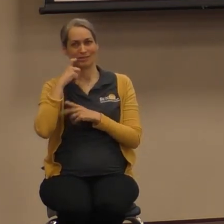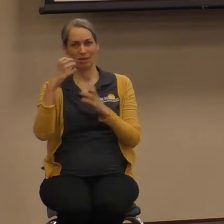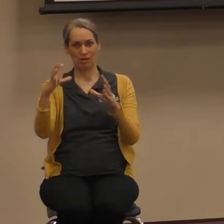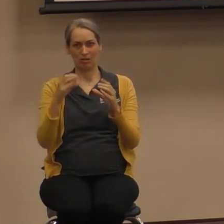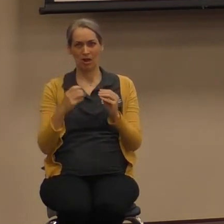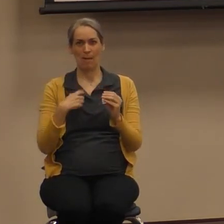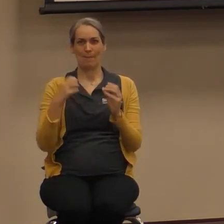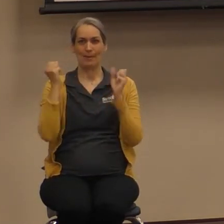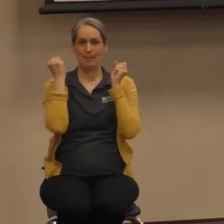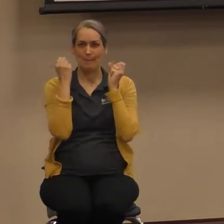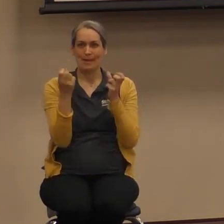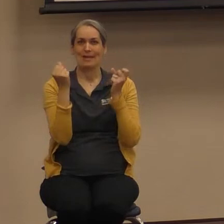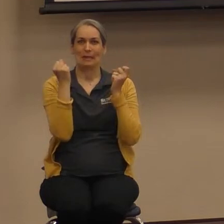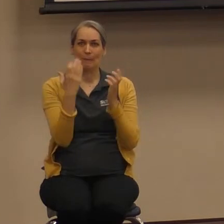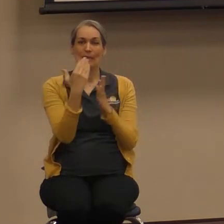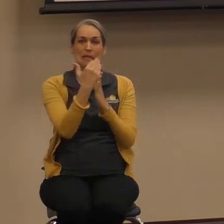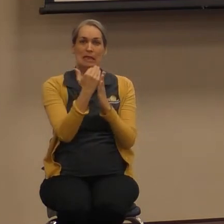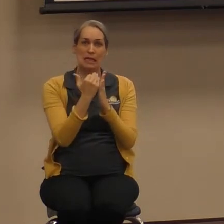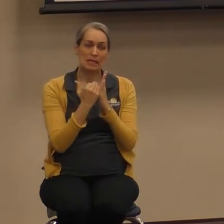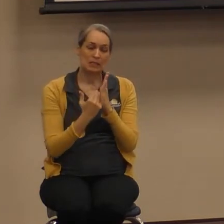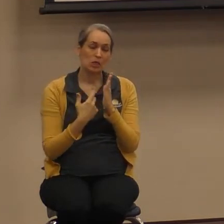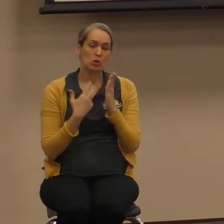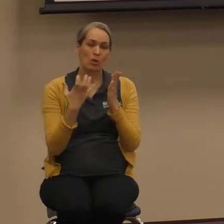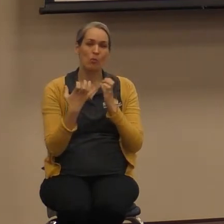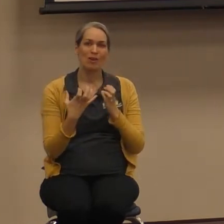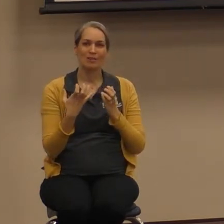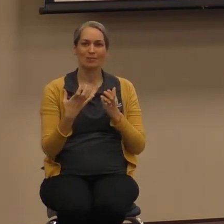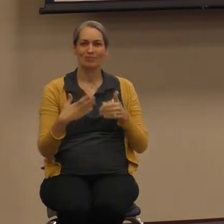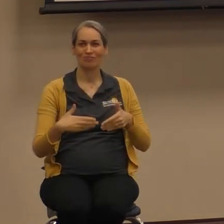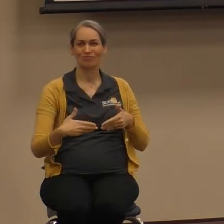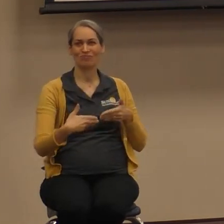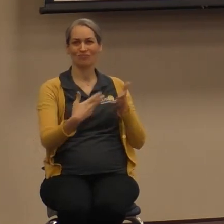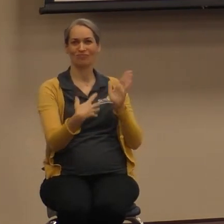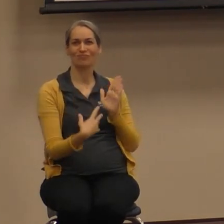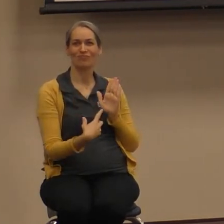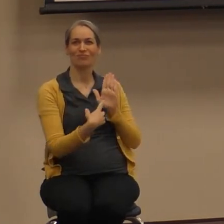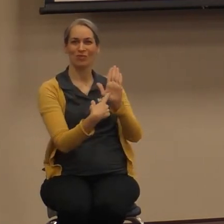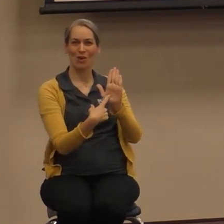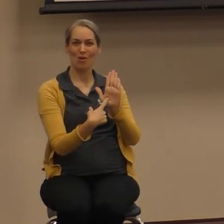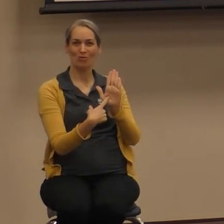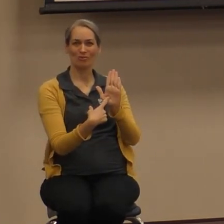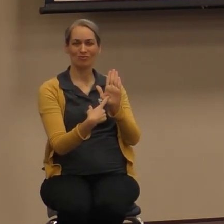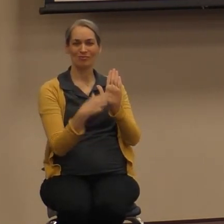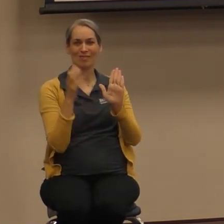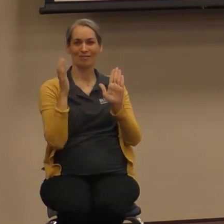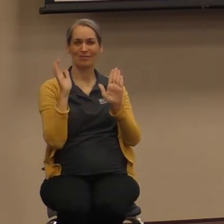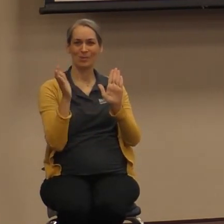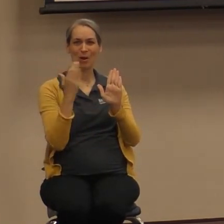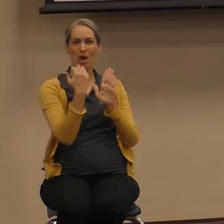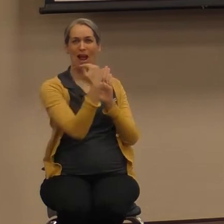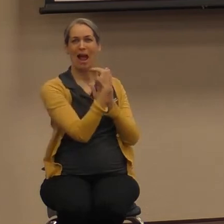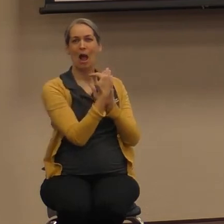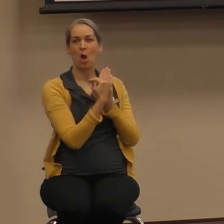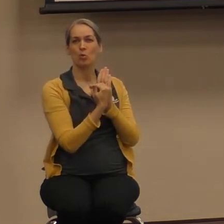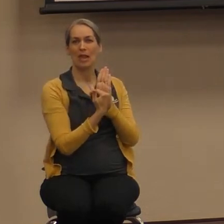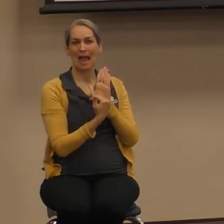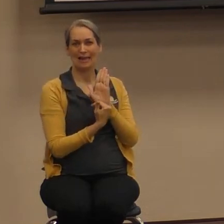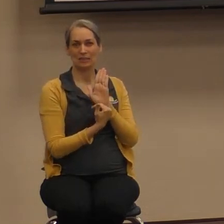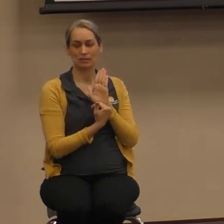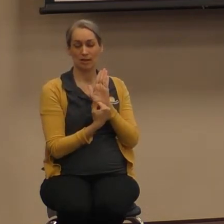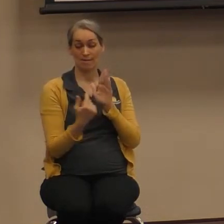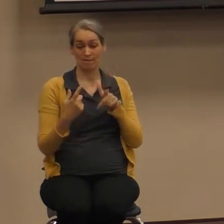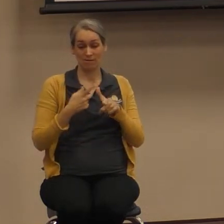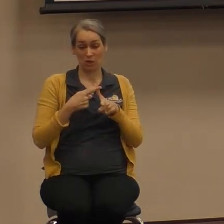today. And so I want to look at the outline of the seminar real fast. So what we're going to do is we're first going to start with understanding it, right? We